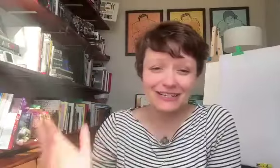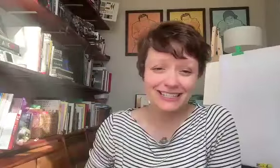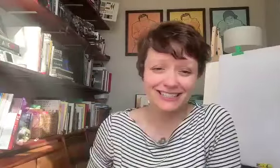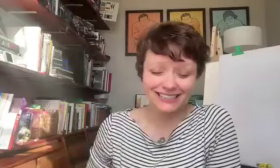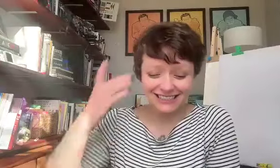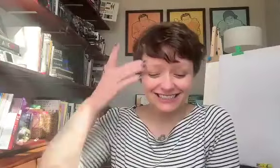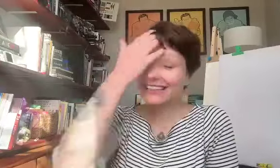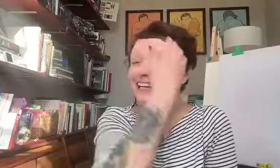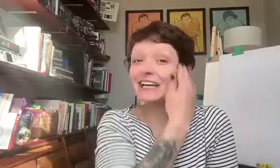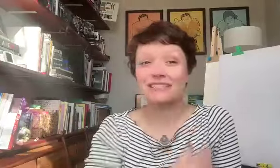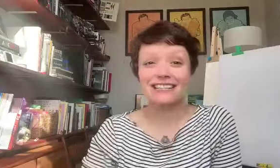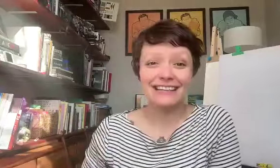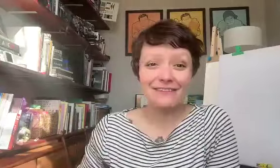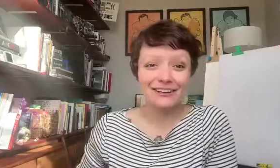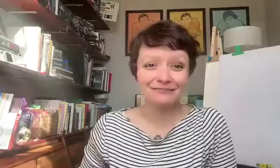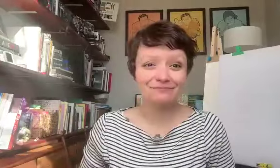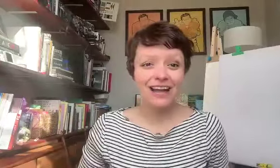much. He was clever.